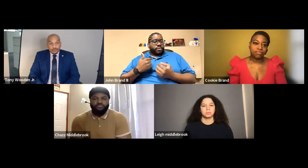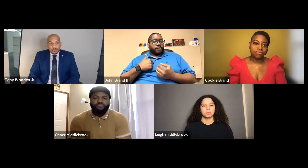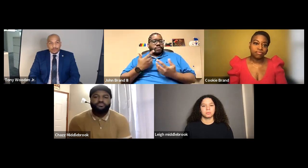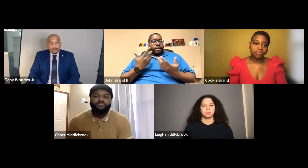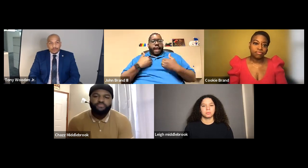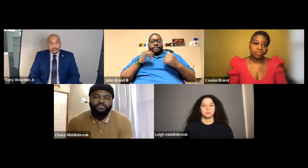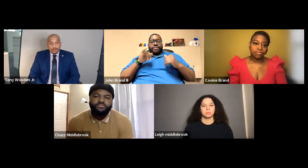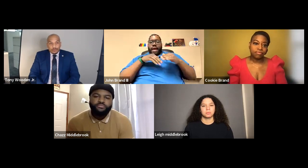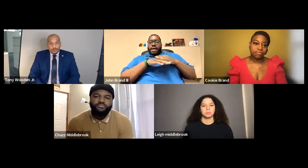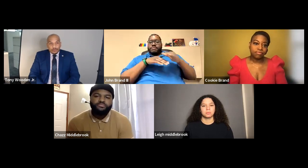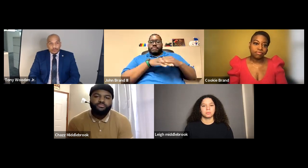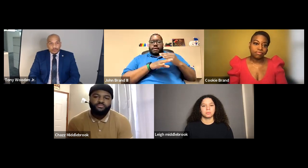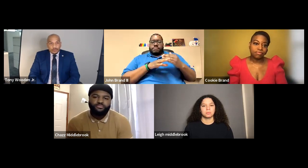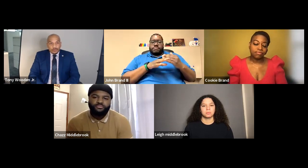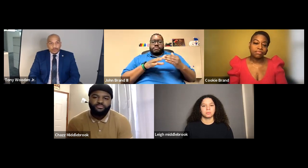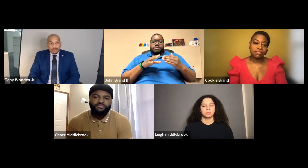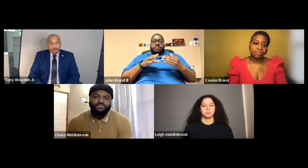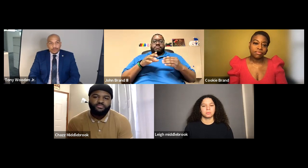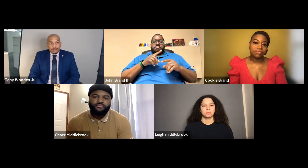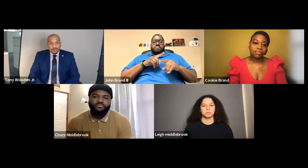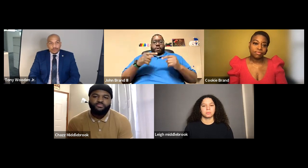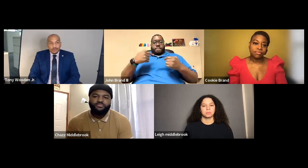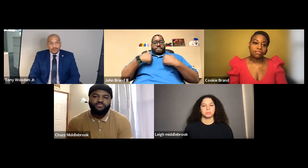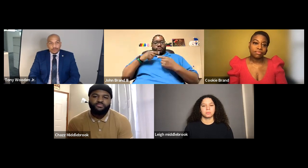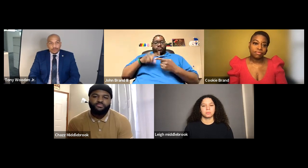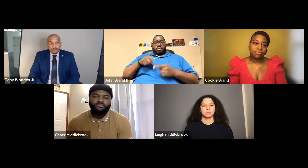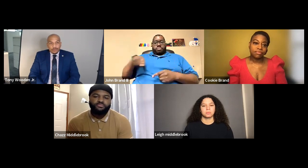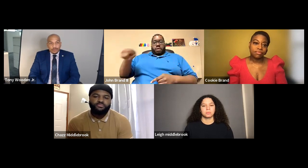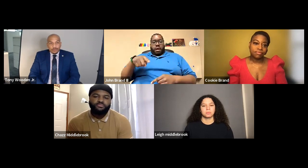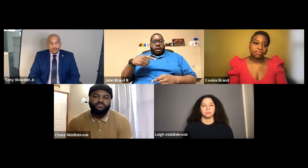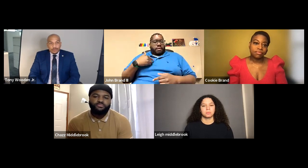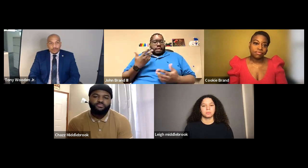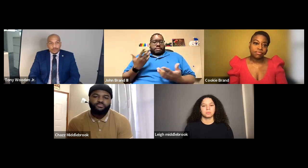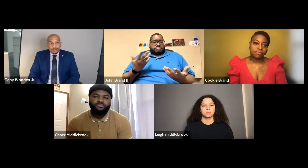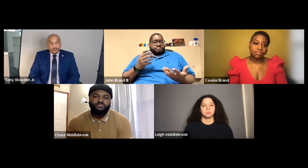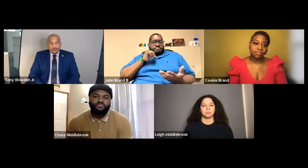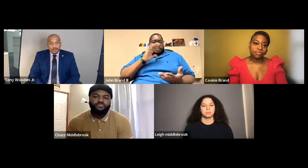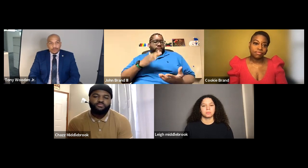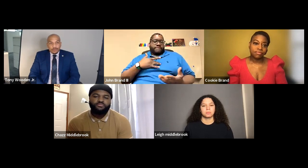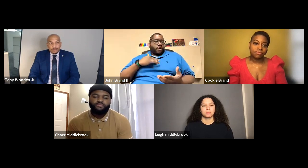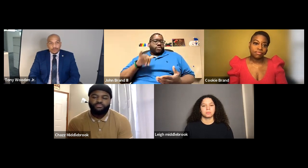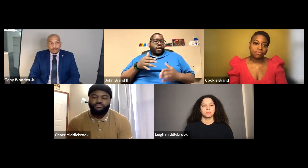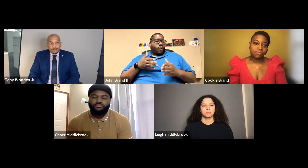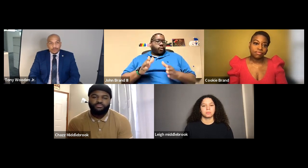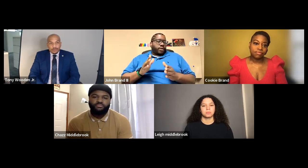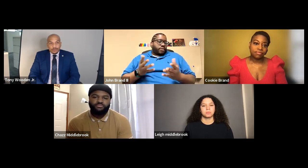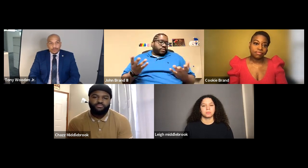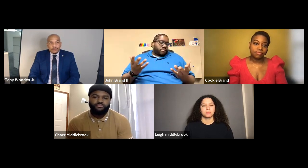kids looked at us with some sort of privilege because of our deaf family, but